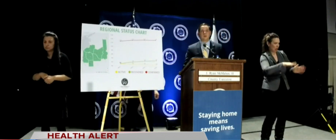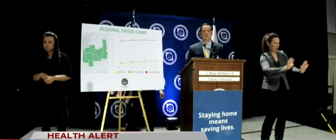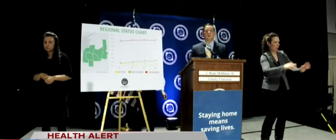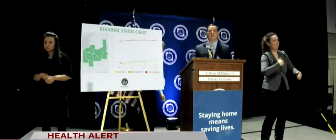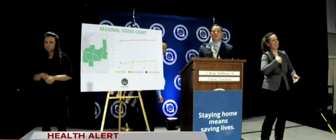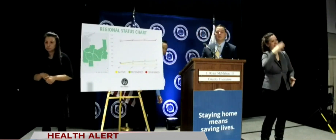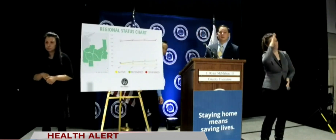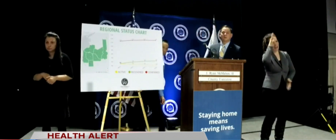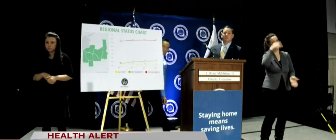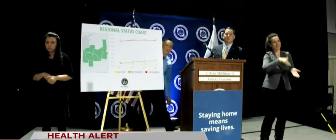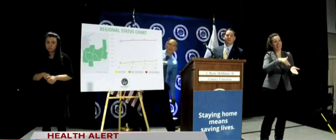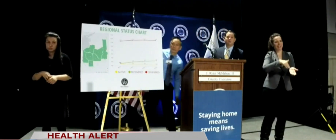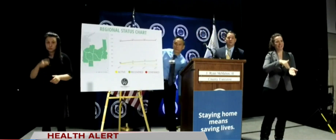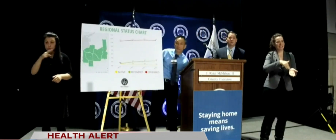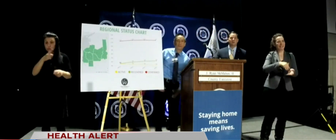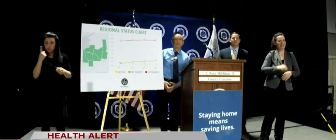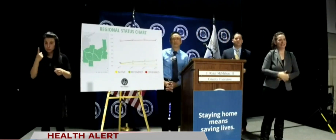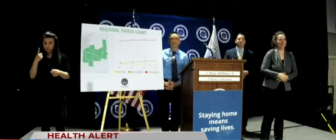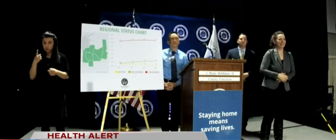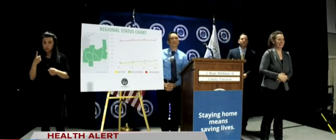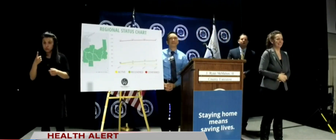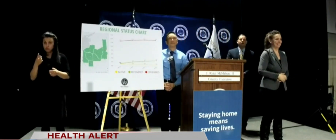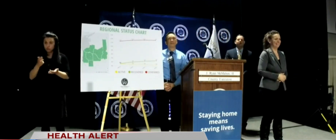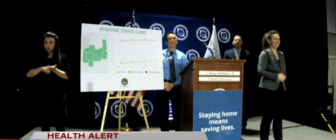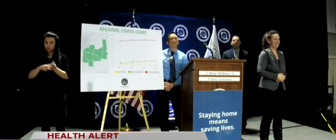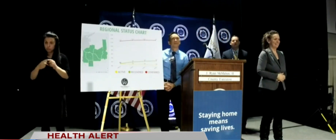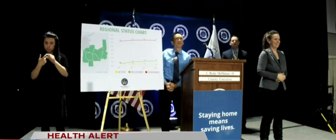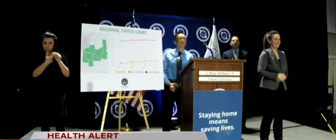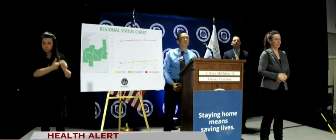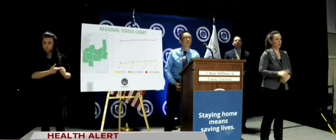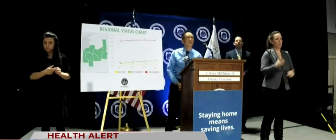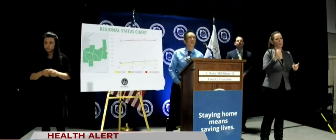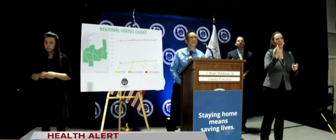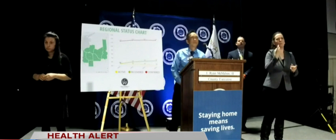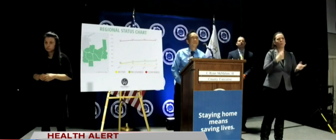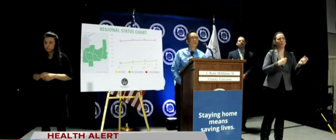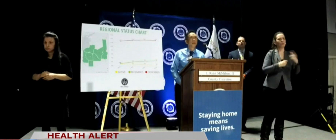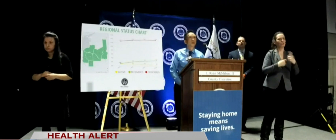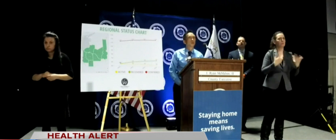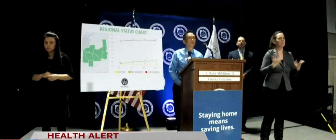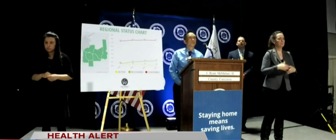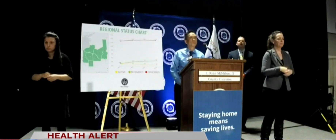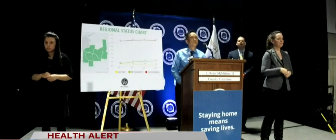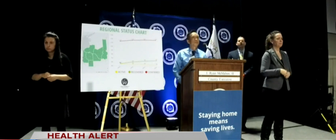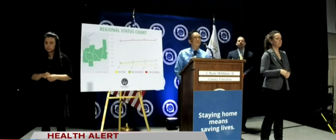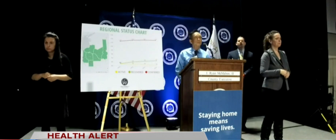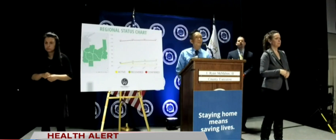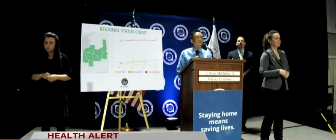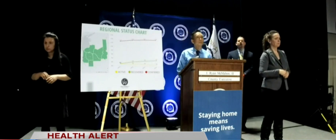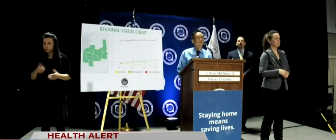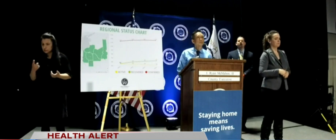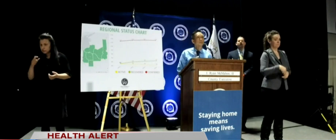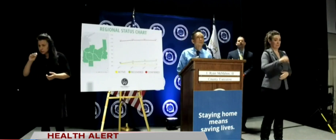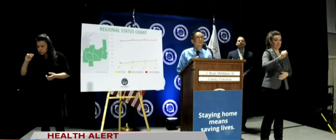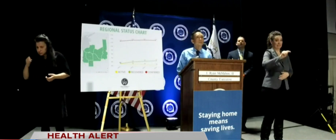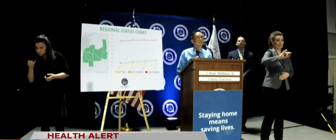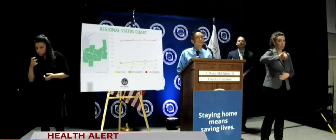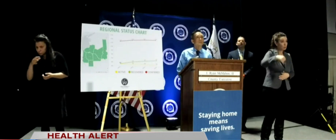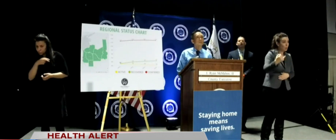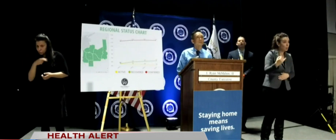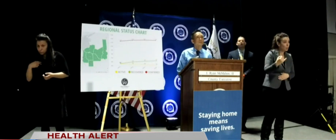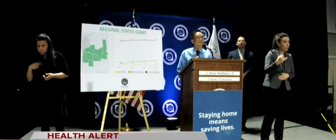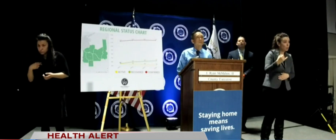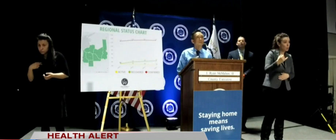have one question for you. Are there any St. Joe's ICU or different nurses that have